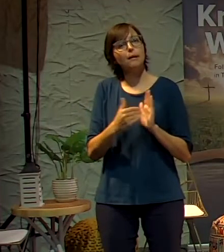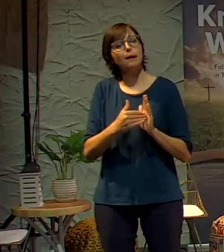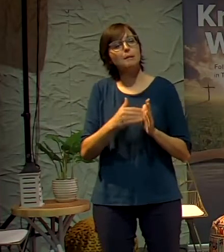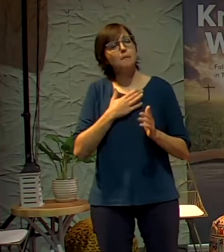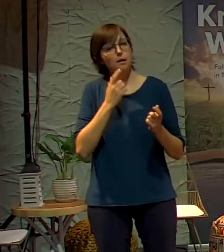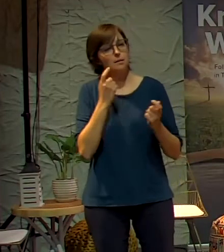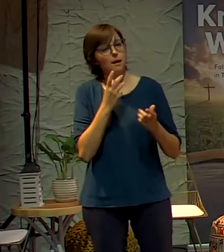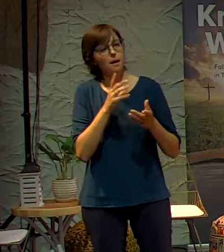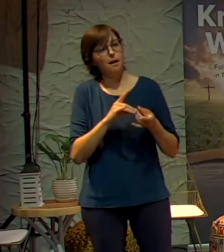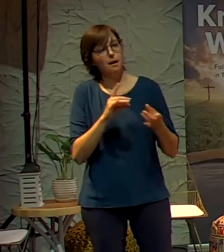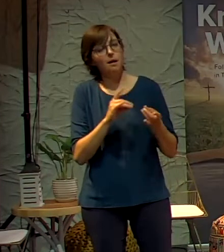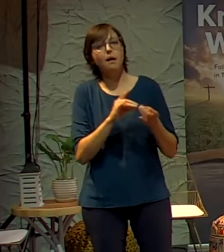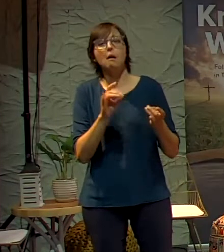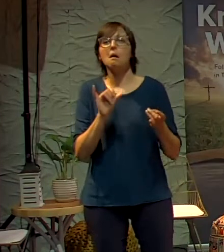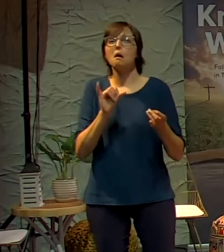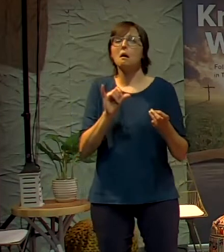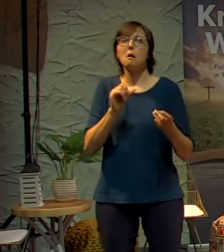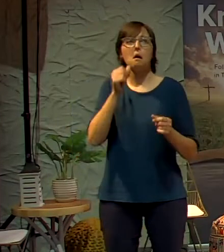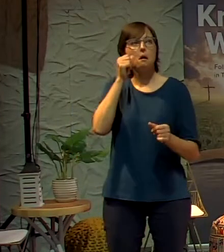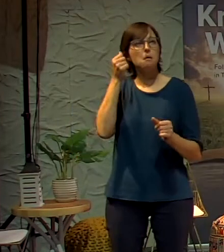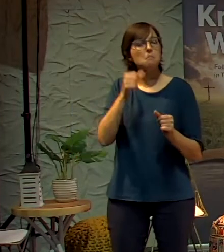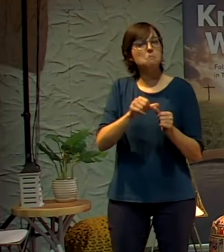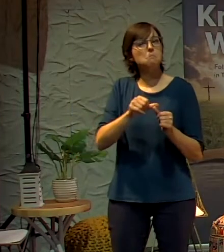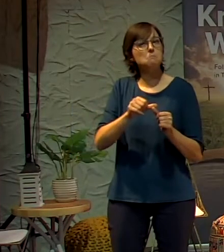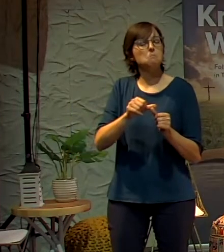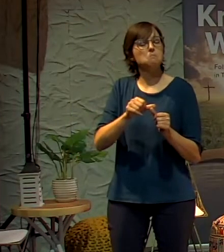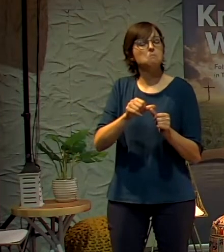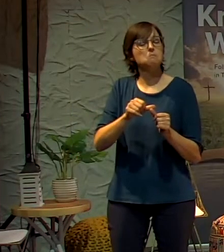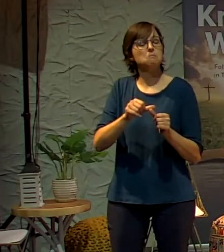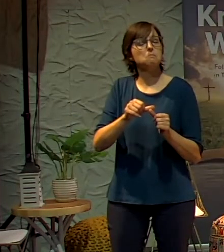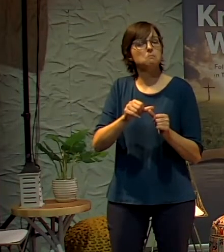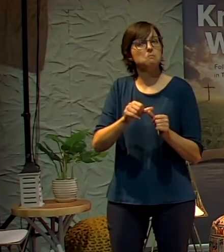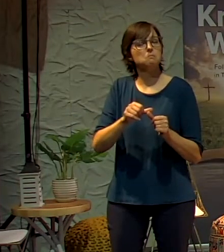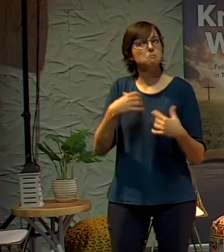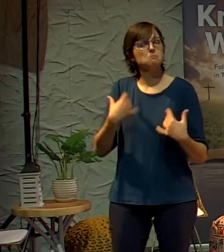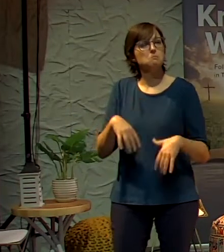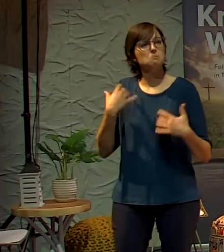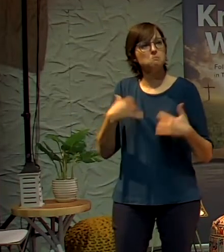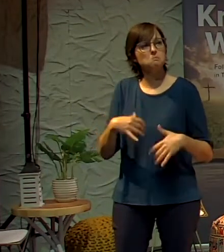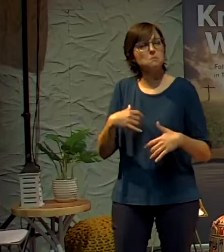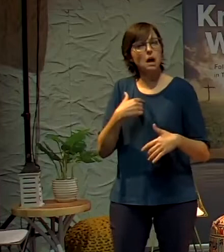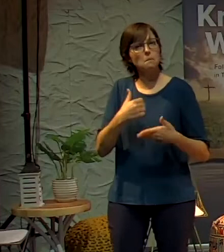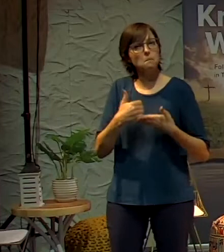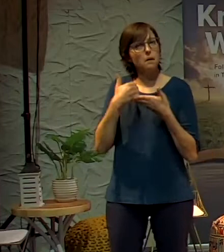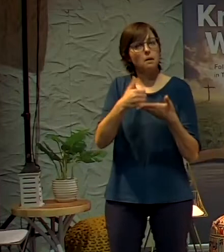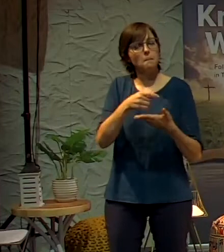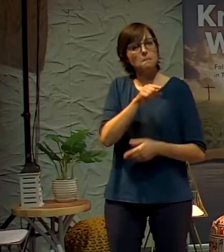And when I tell the story once again, it just blows me away. I'm not only helping someone else